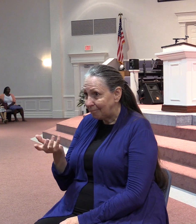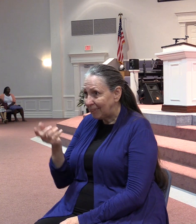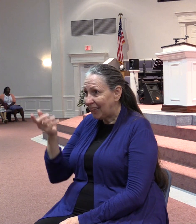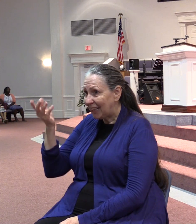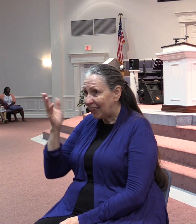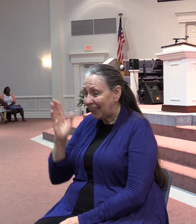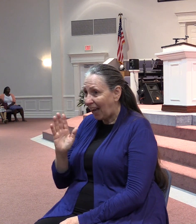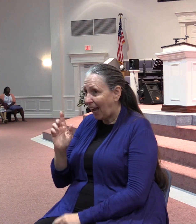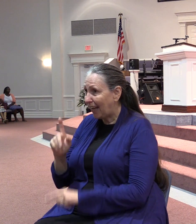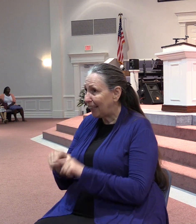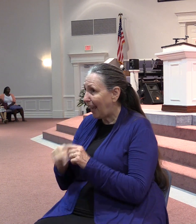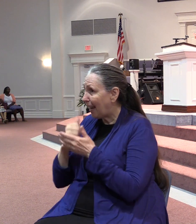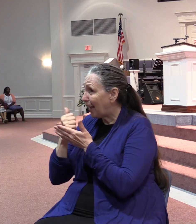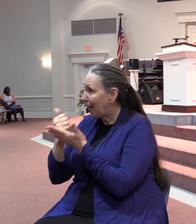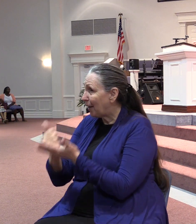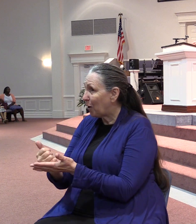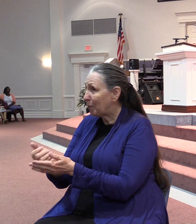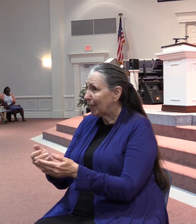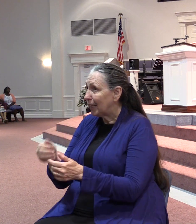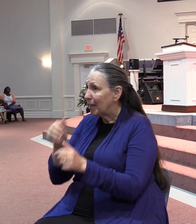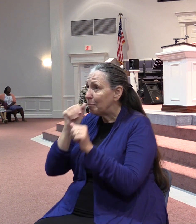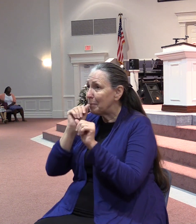God cannot help us increase.